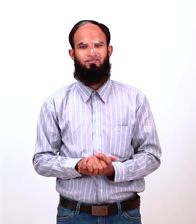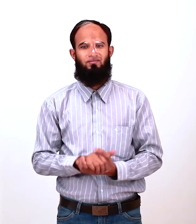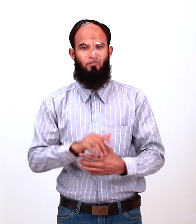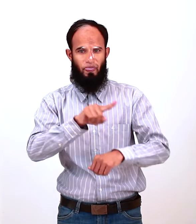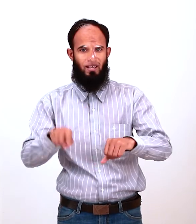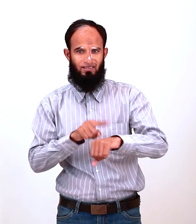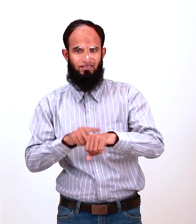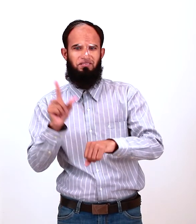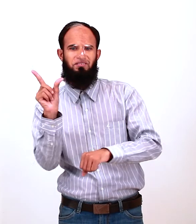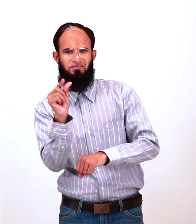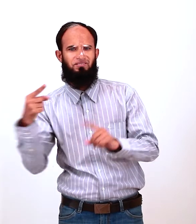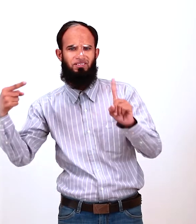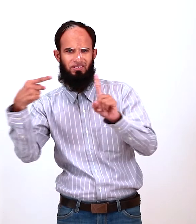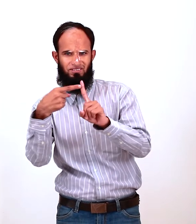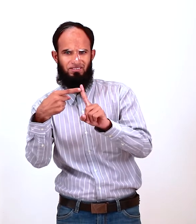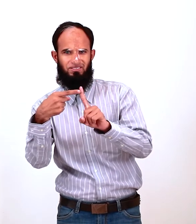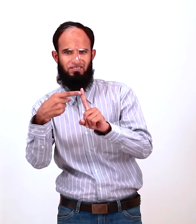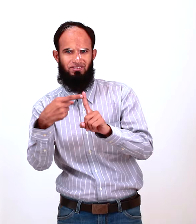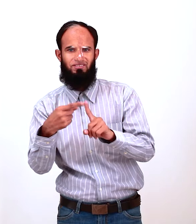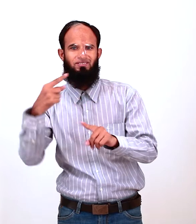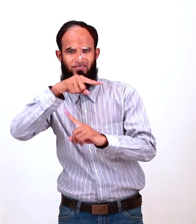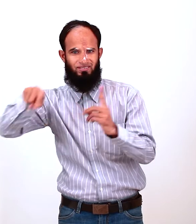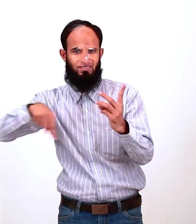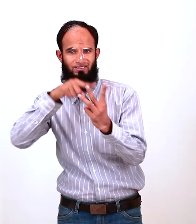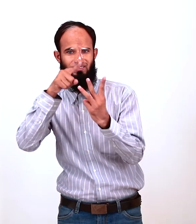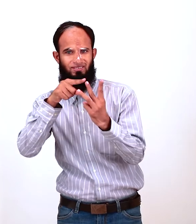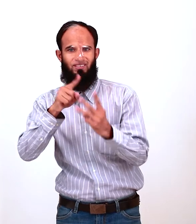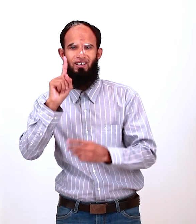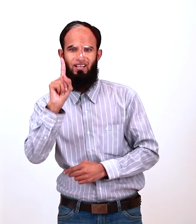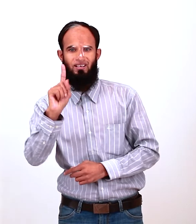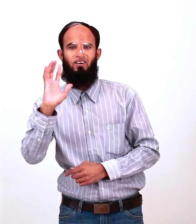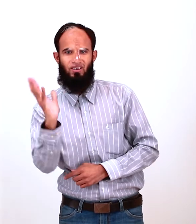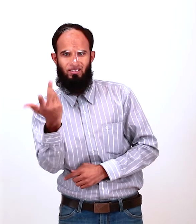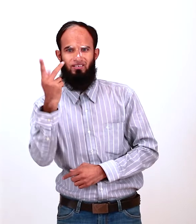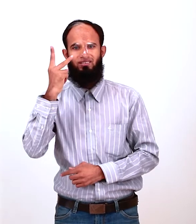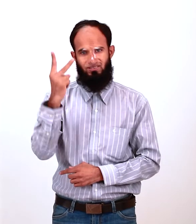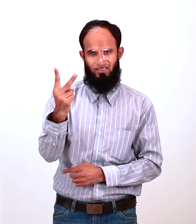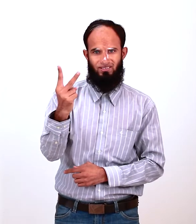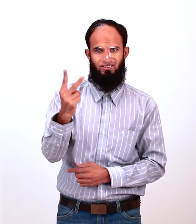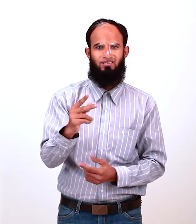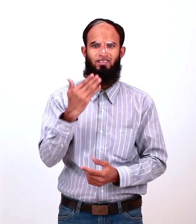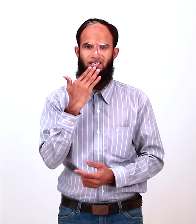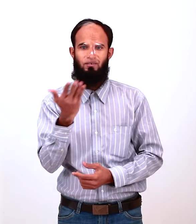the hour hand is pointed between 1 and 2, meaning it is just past